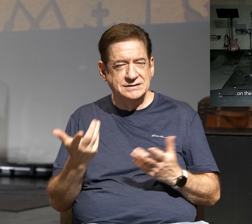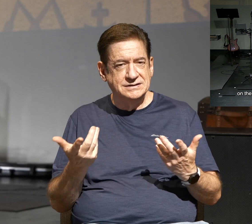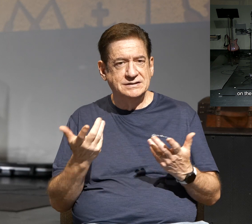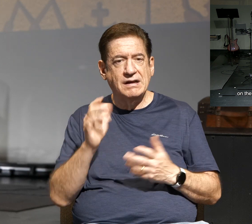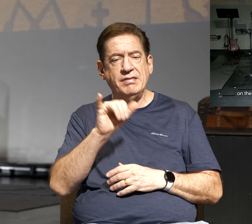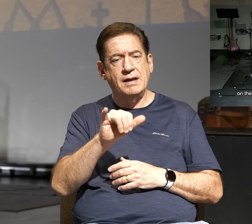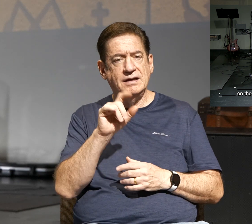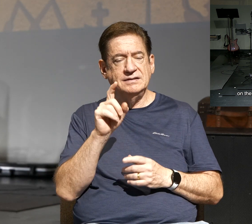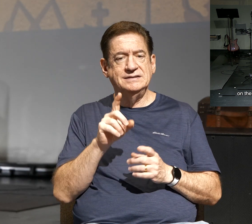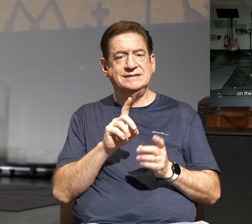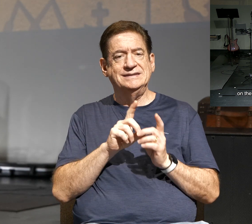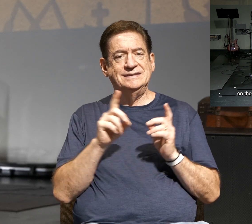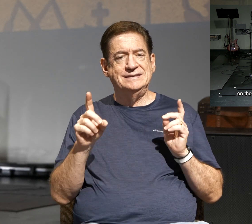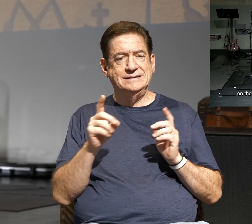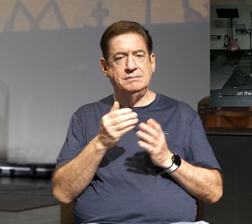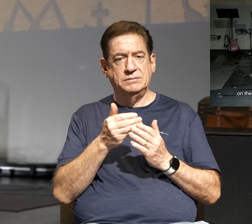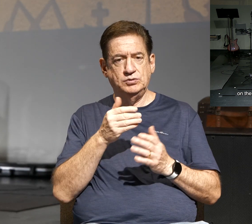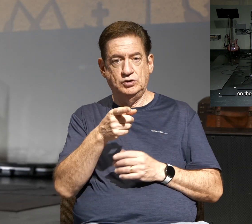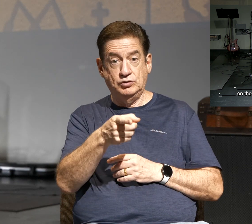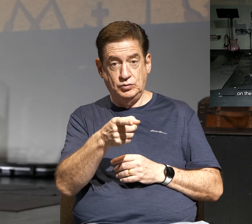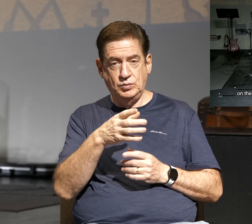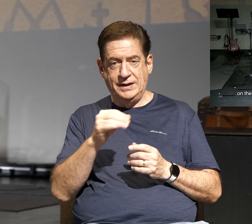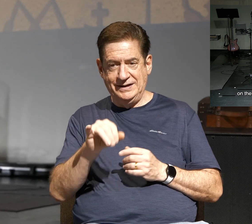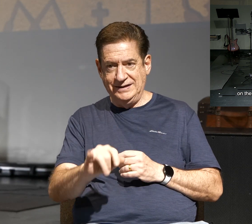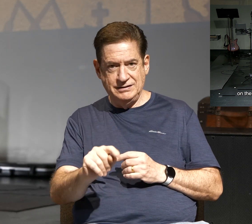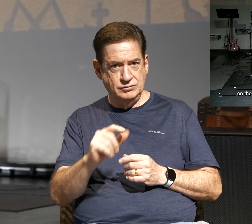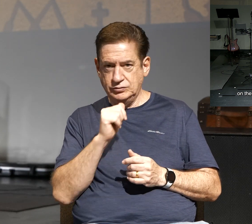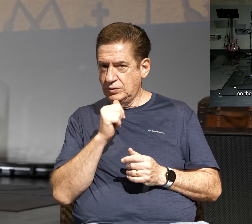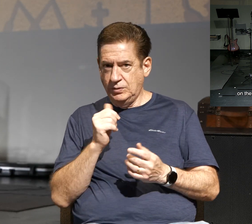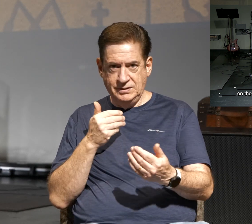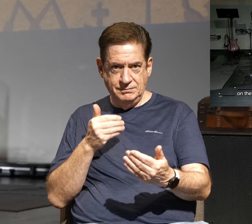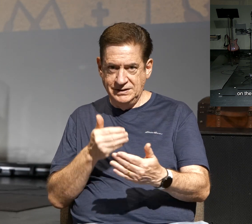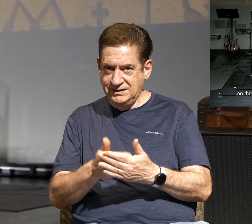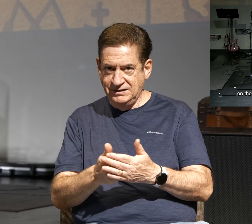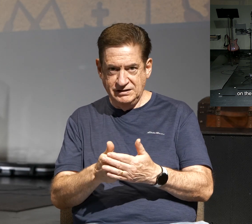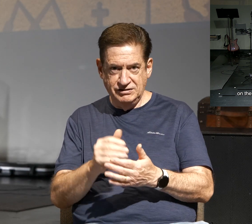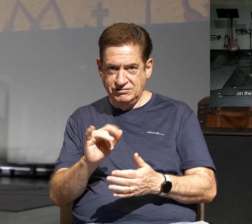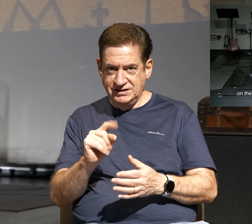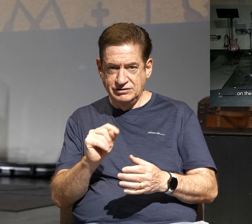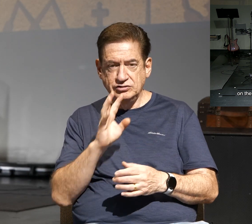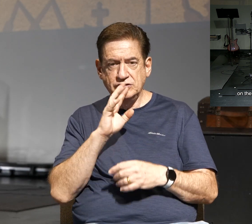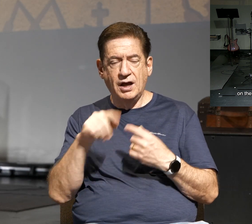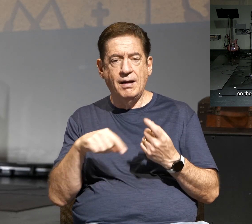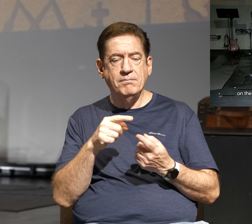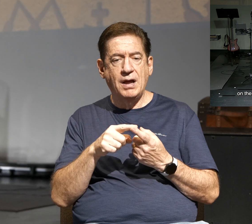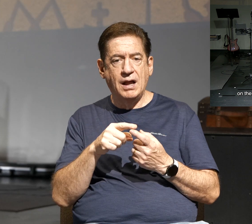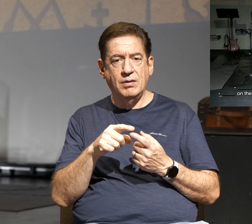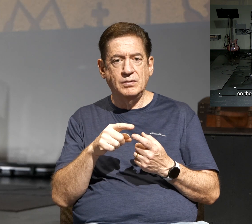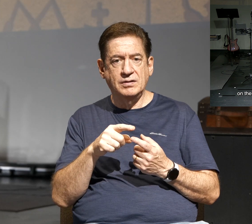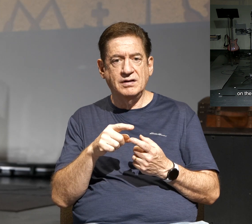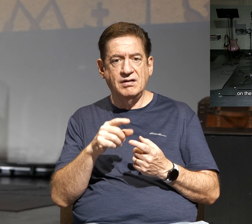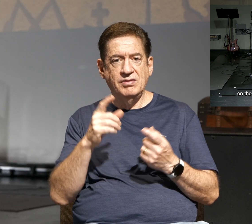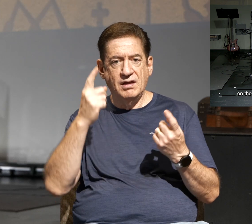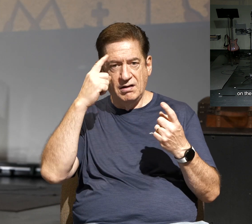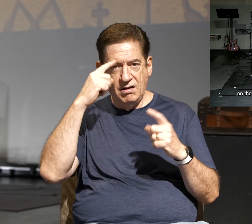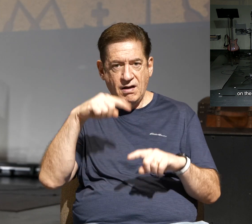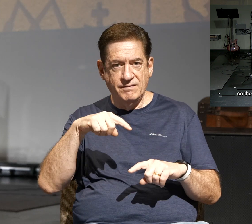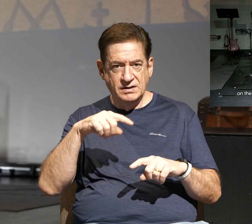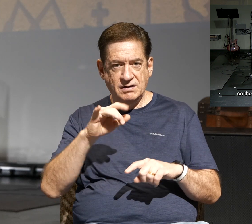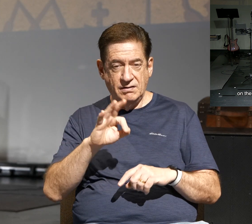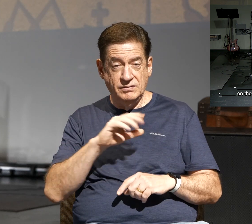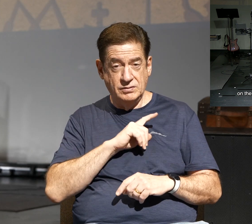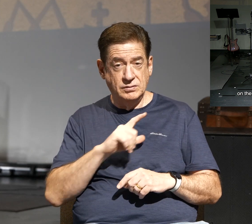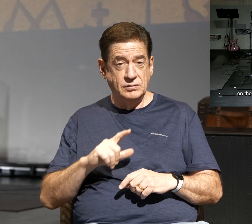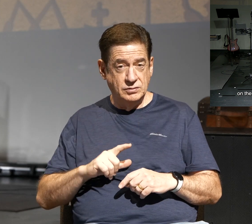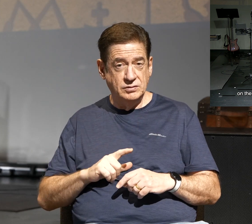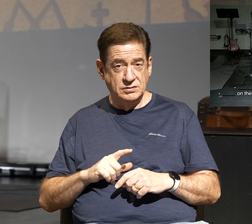a distance between you and it. Do not come near it. He's talking about the covenant of the